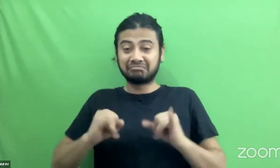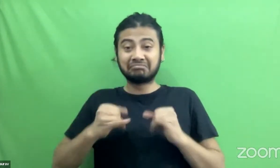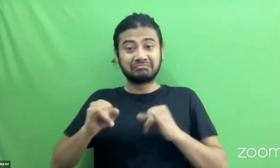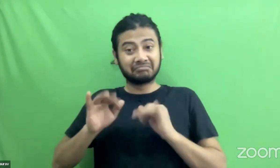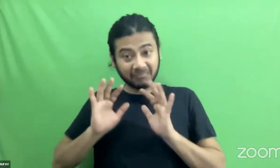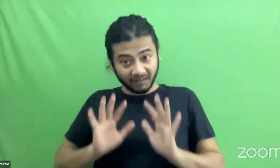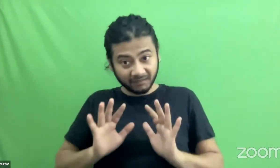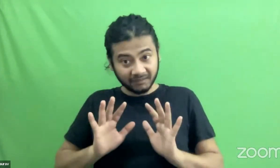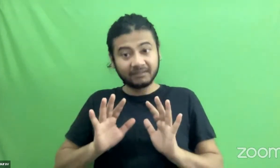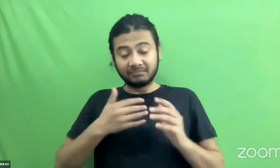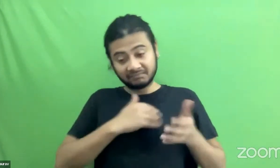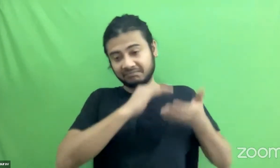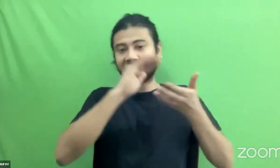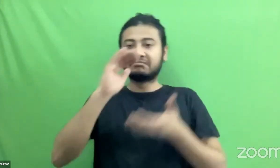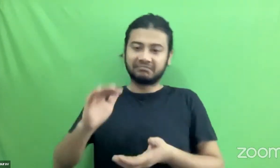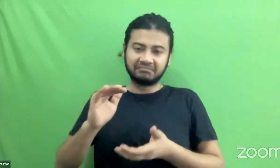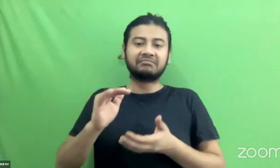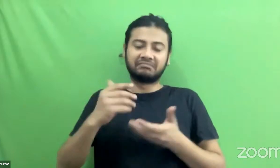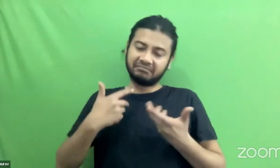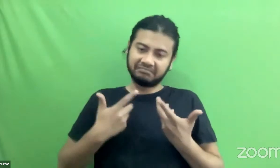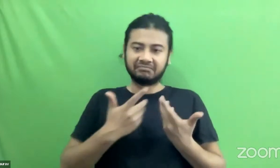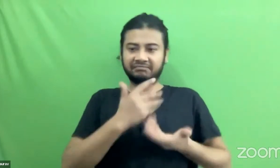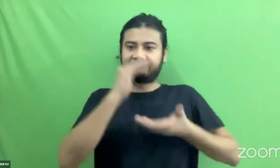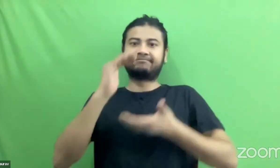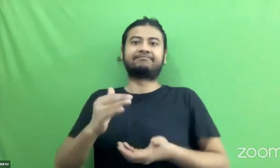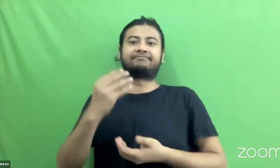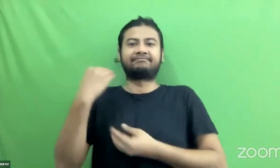having a nice house, nice children.